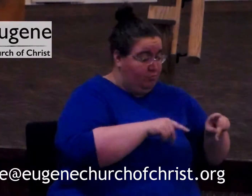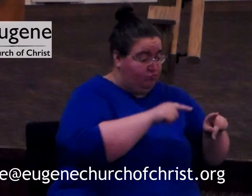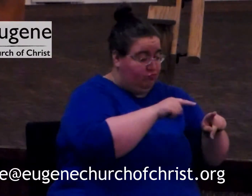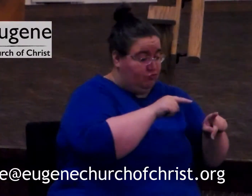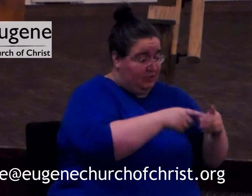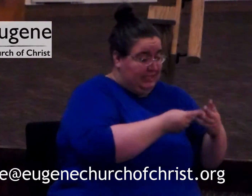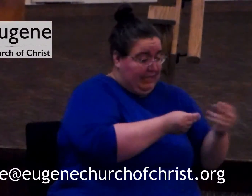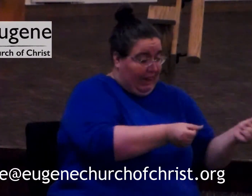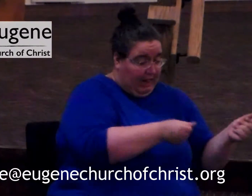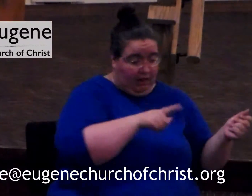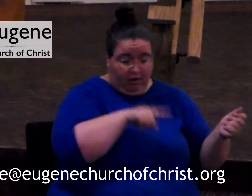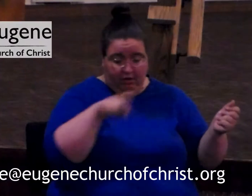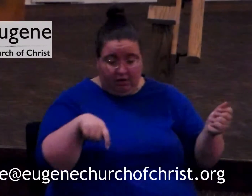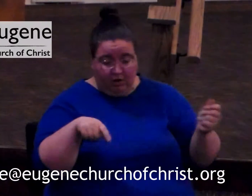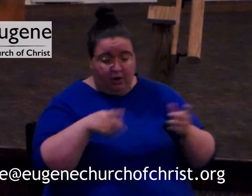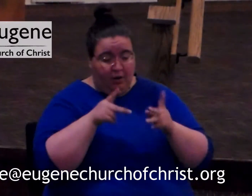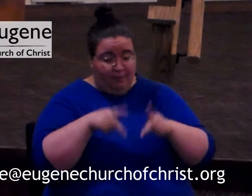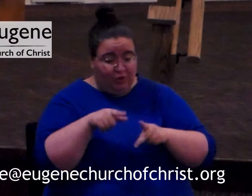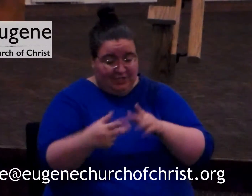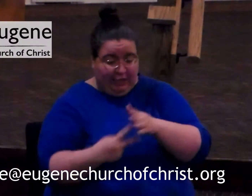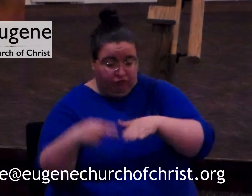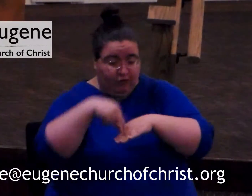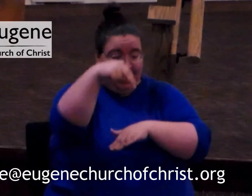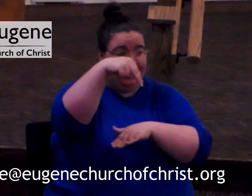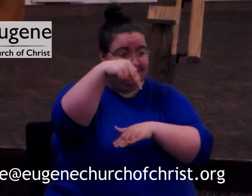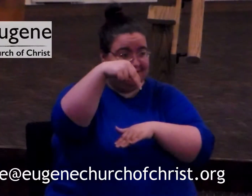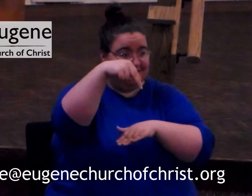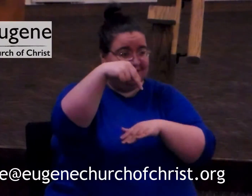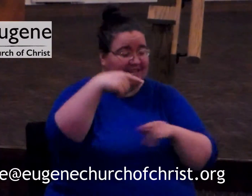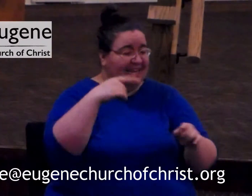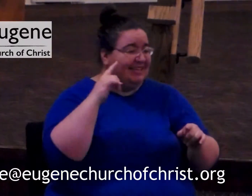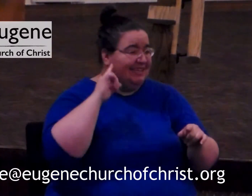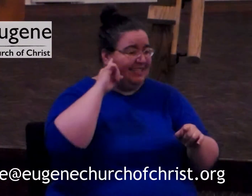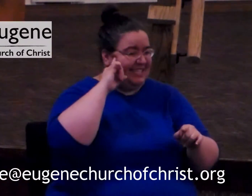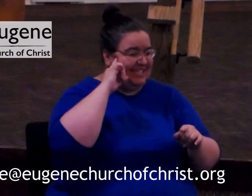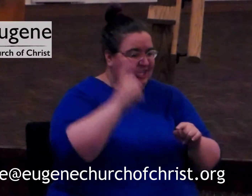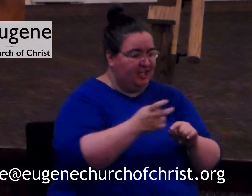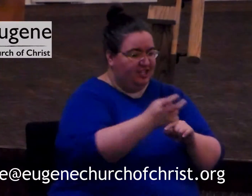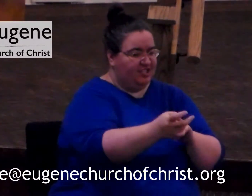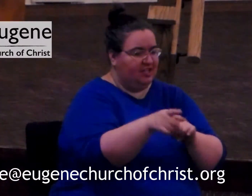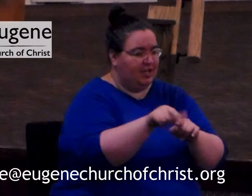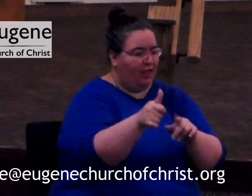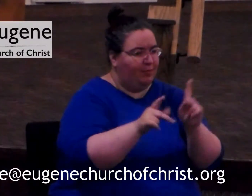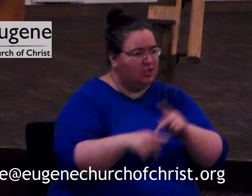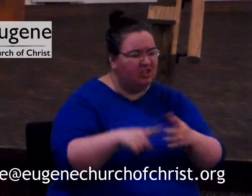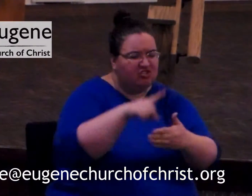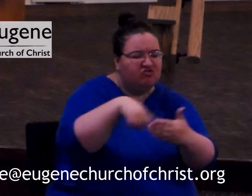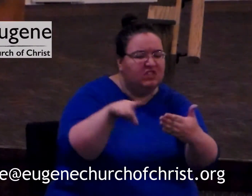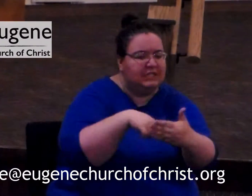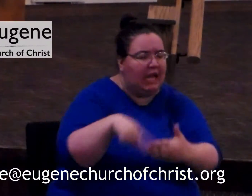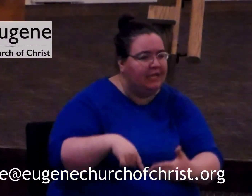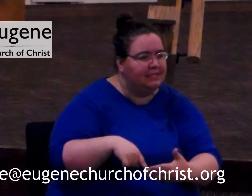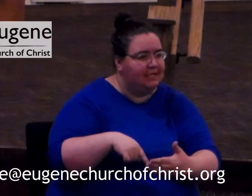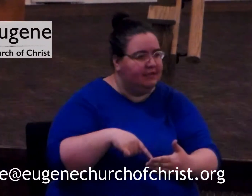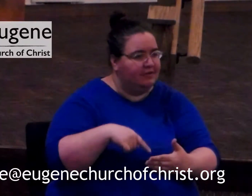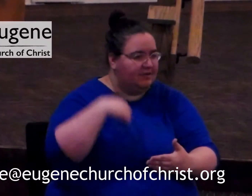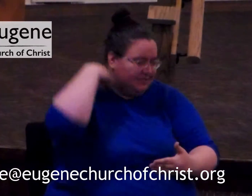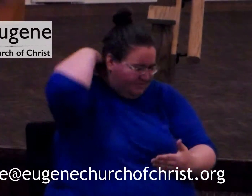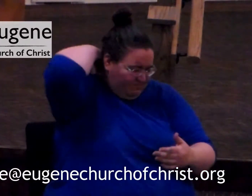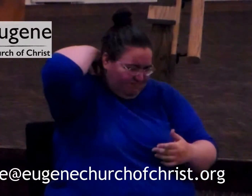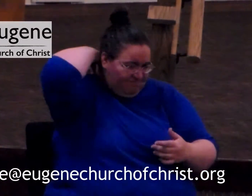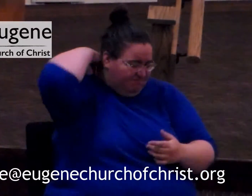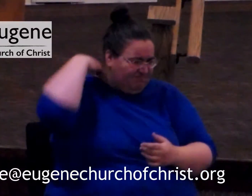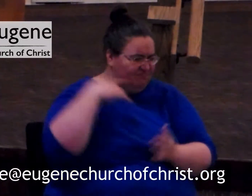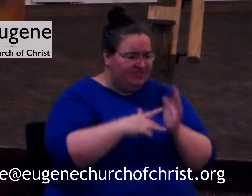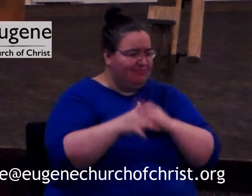death, and he hears the one who is going to betray him with a criticism, that's not what he has in mind for this meal.